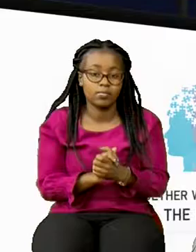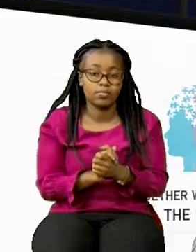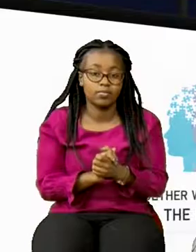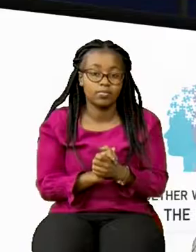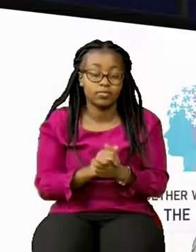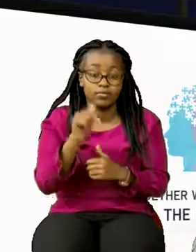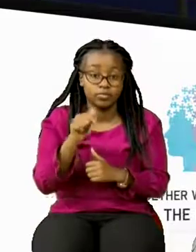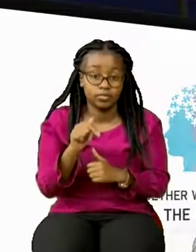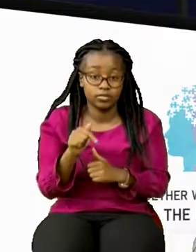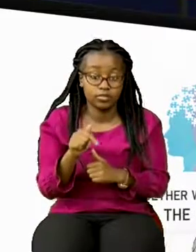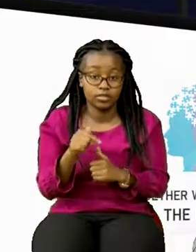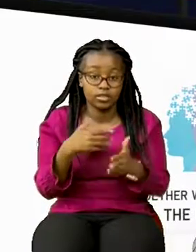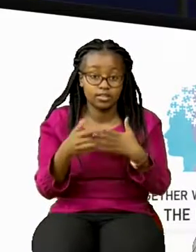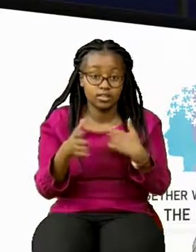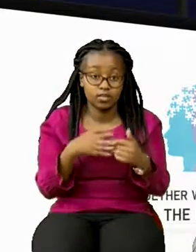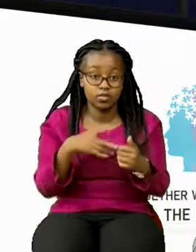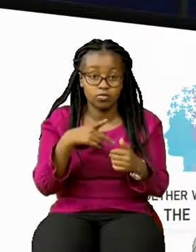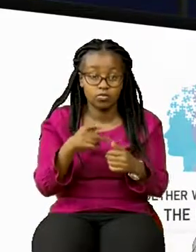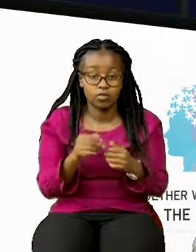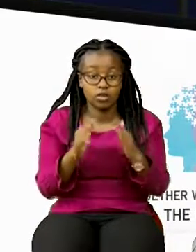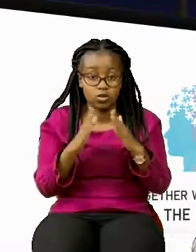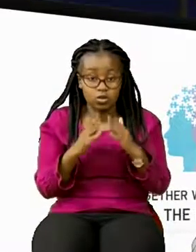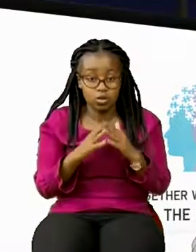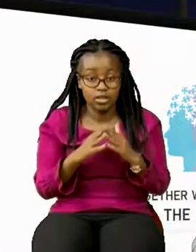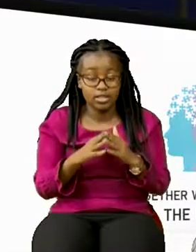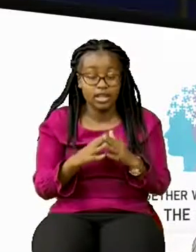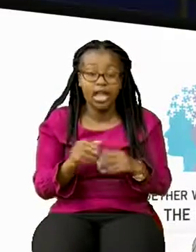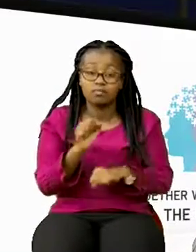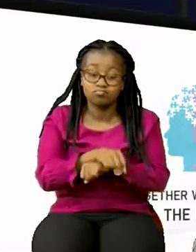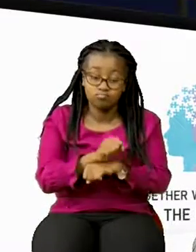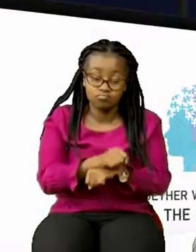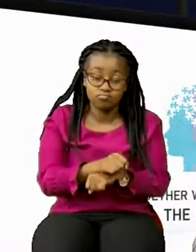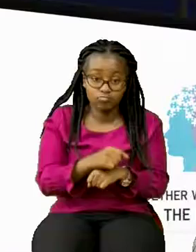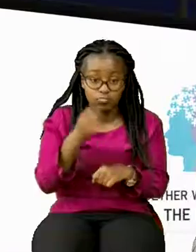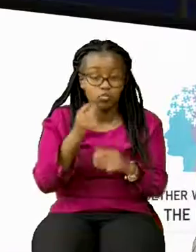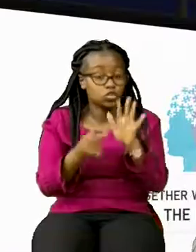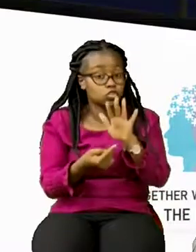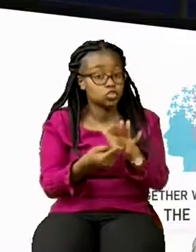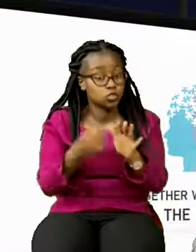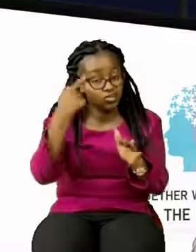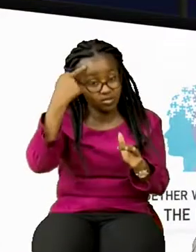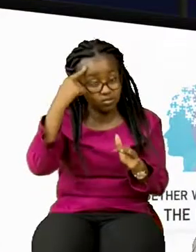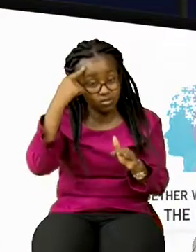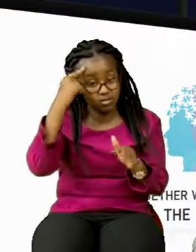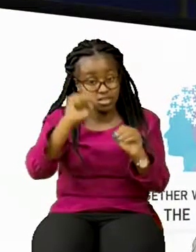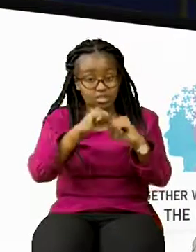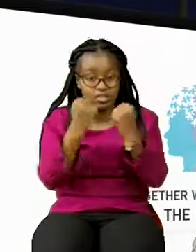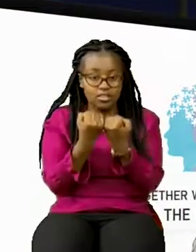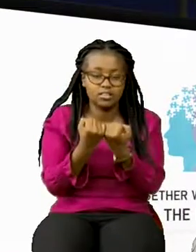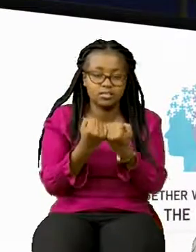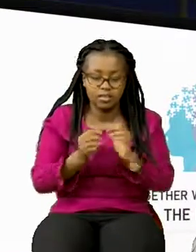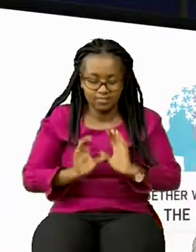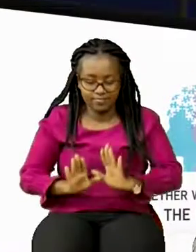And this sign of passing urine and stool indicates that the brain and the neural system have now let